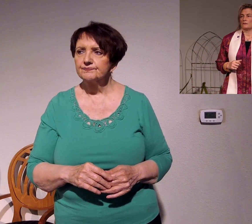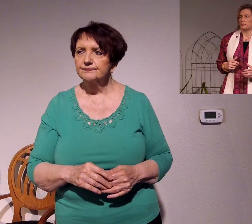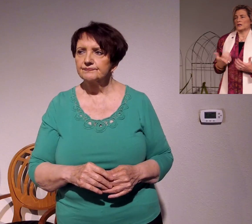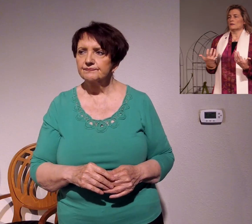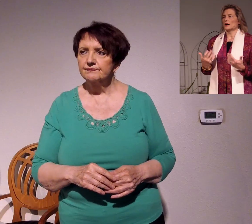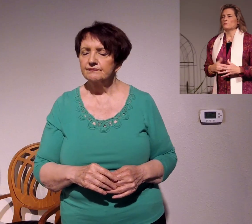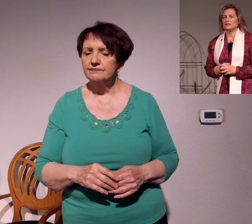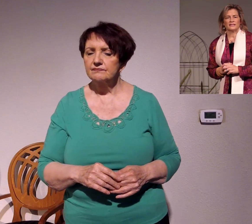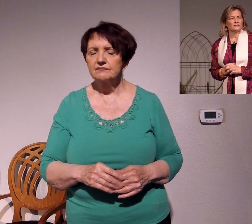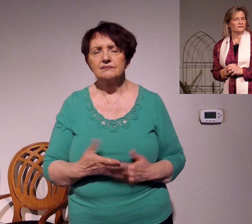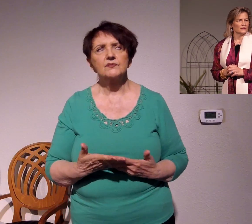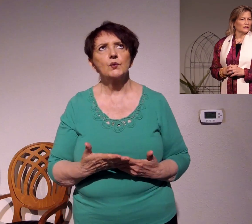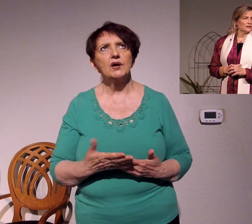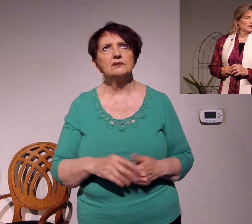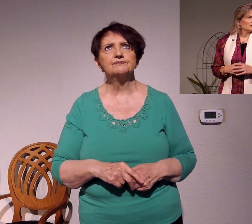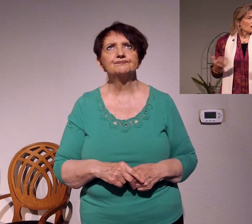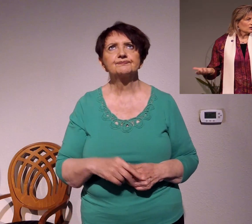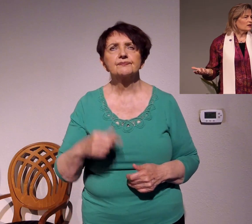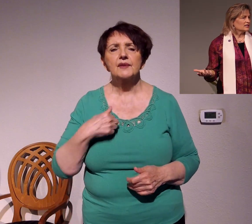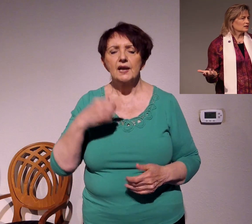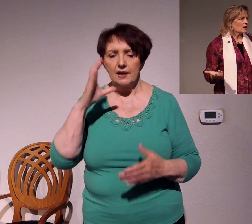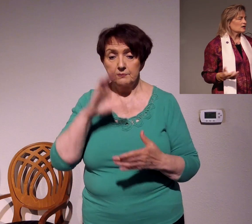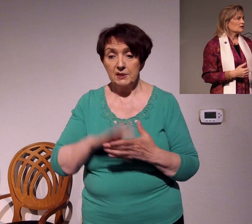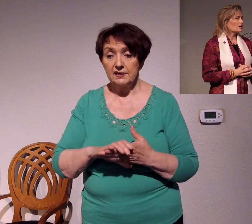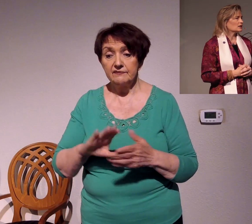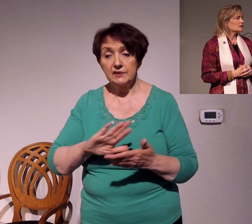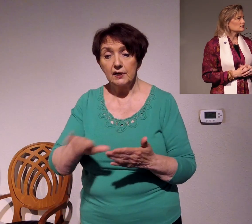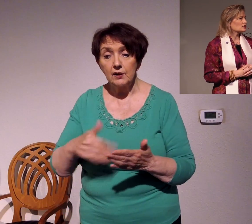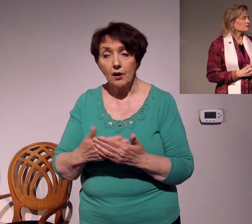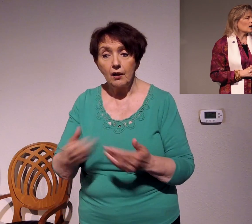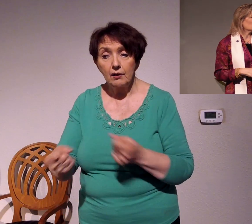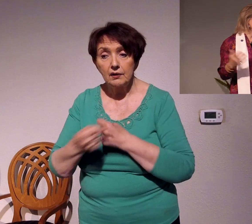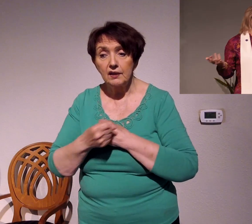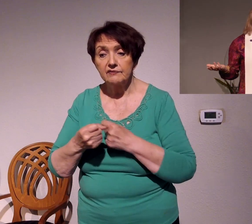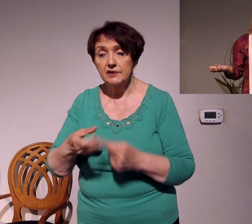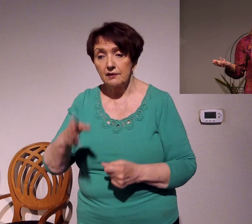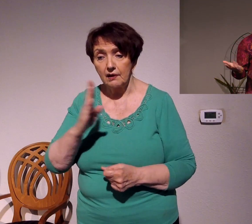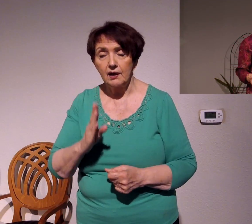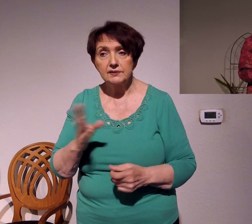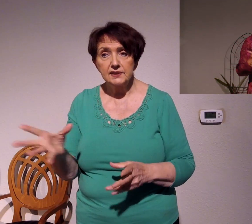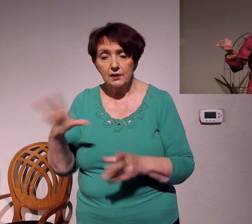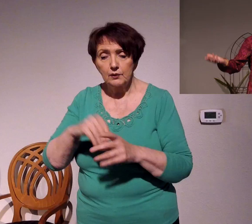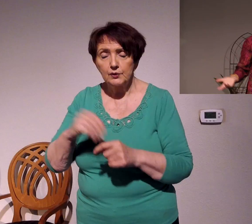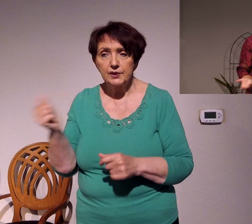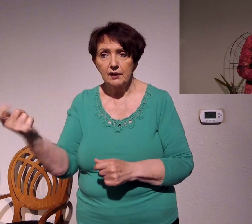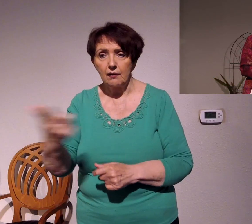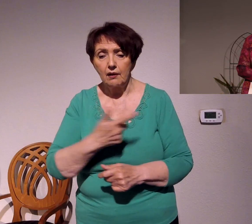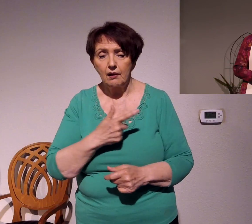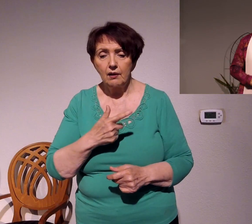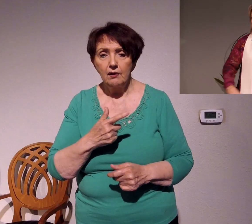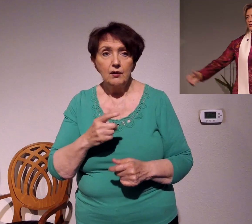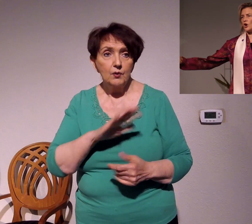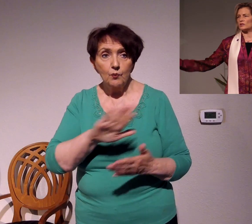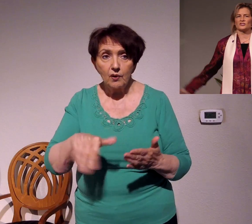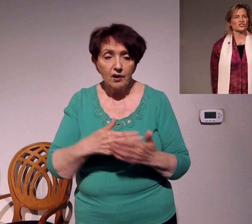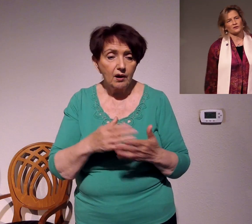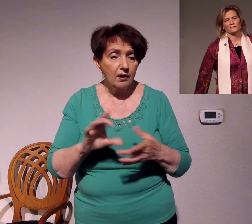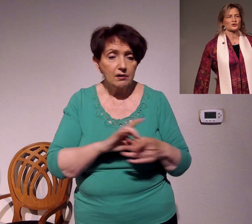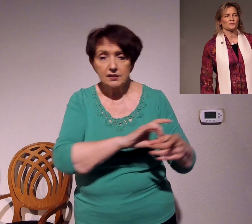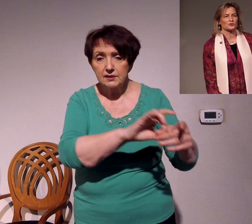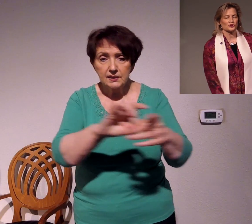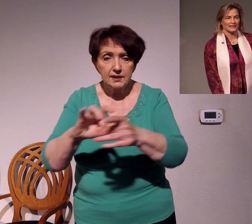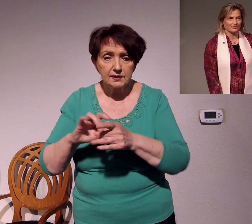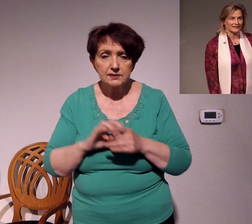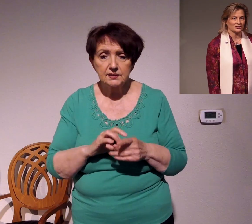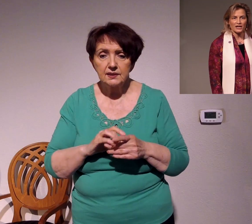And I said, "Well, I believe in an all-loving God, an all-inclusive God, that we're all one. There's only one thing happening here, and I go to Oakland Center